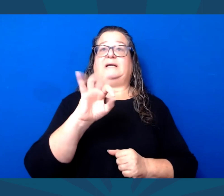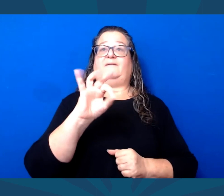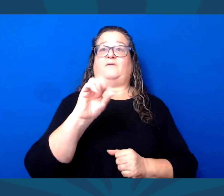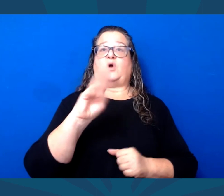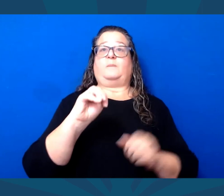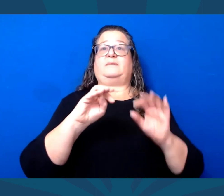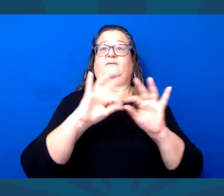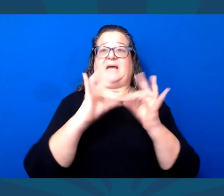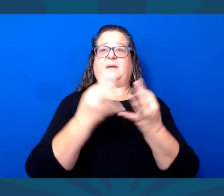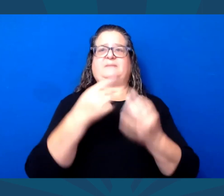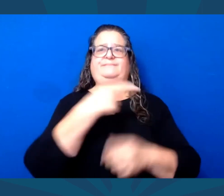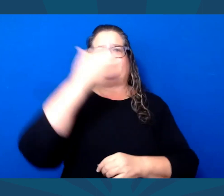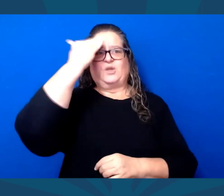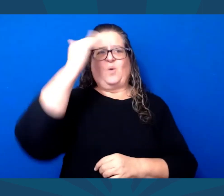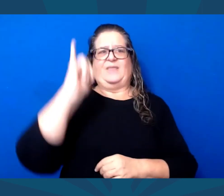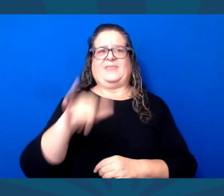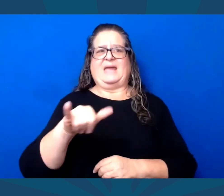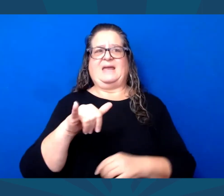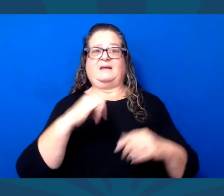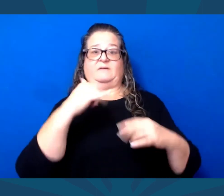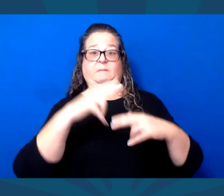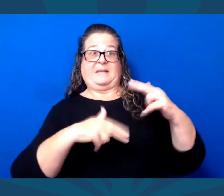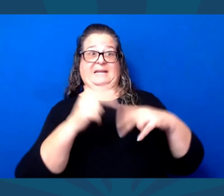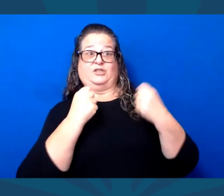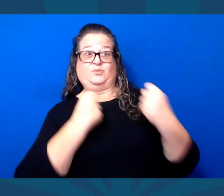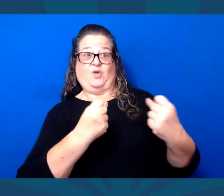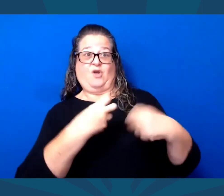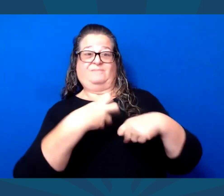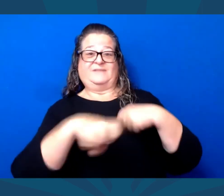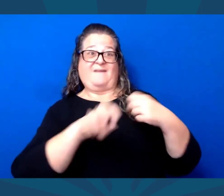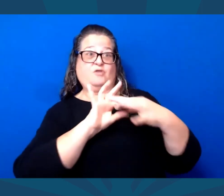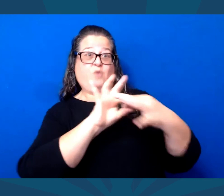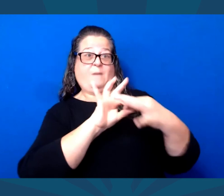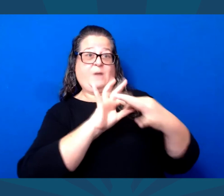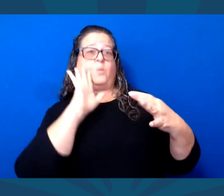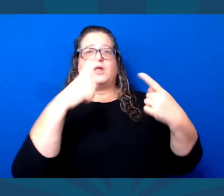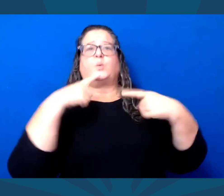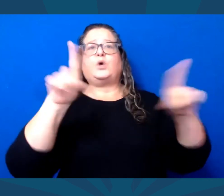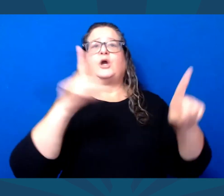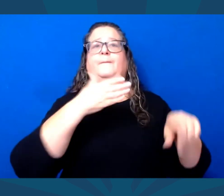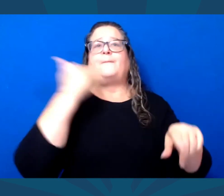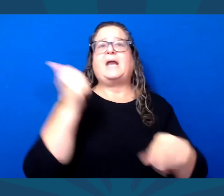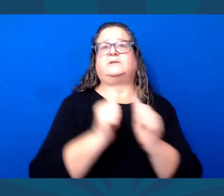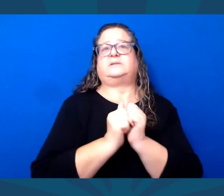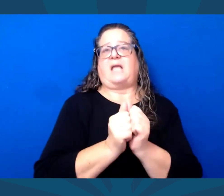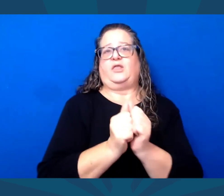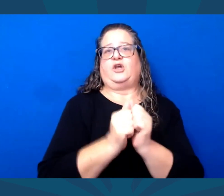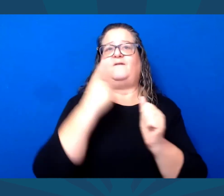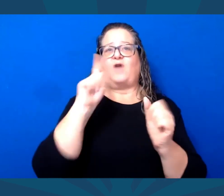Criminal justice reform families are better together. Nikita knows criminal justice